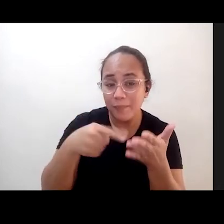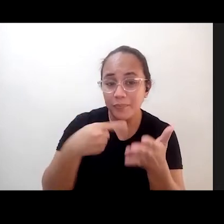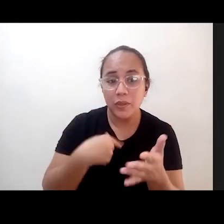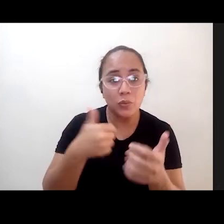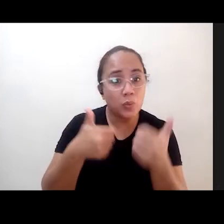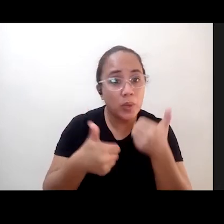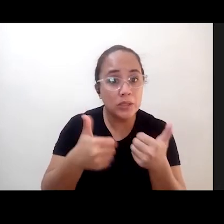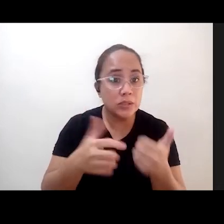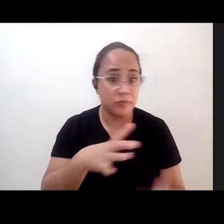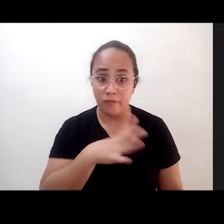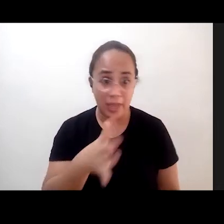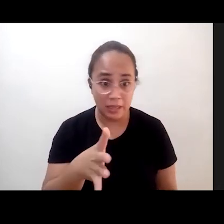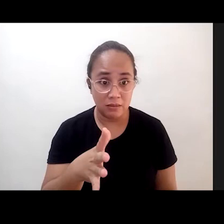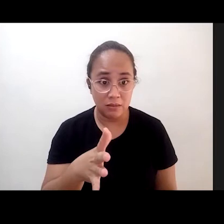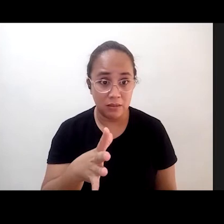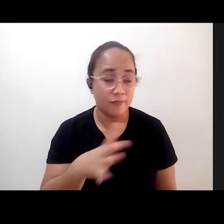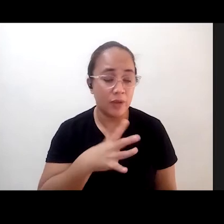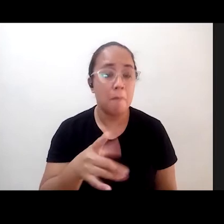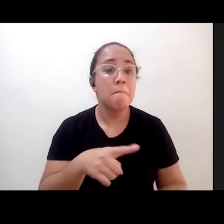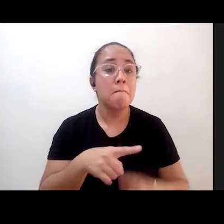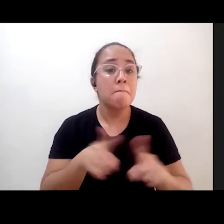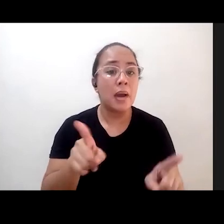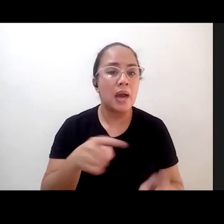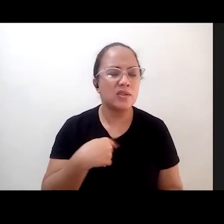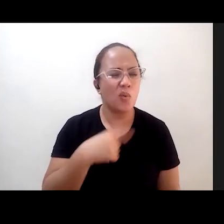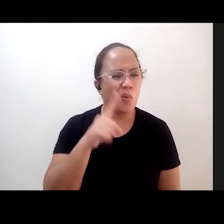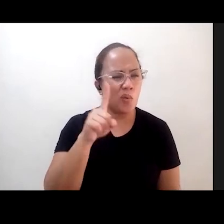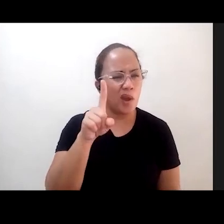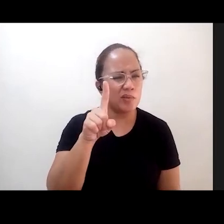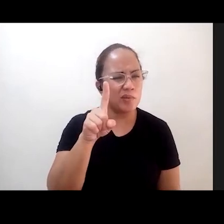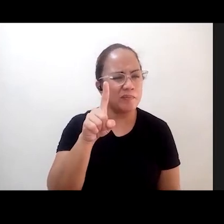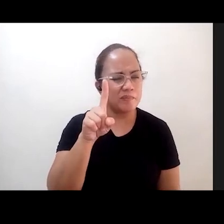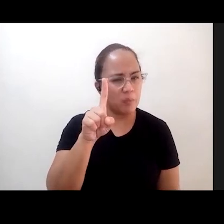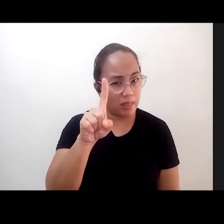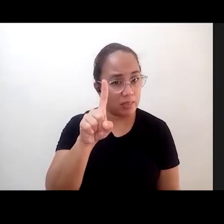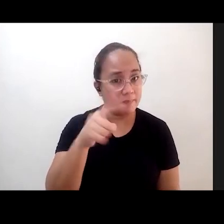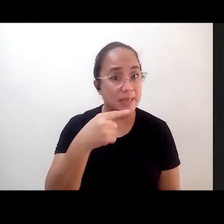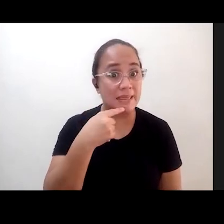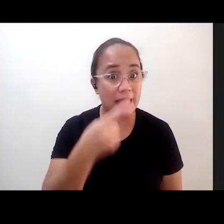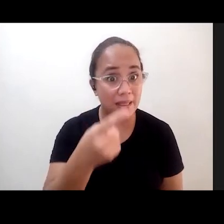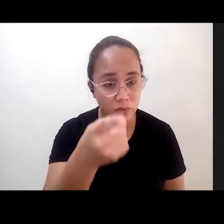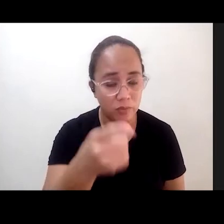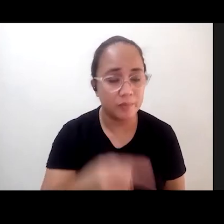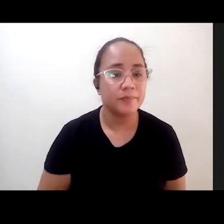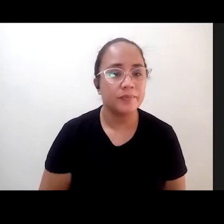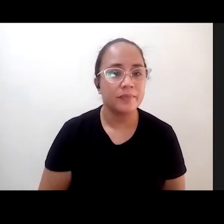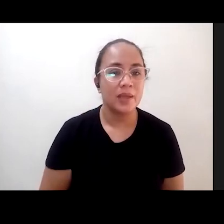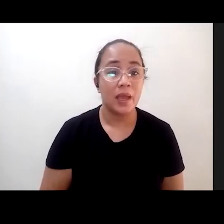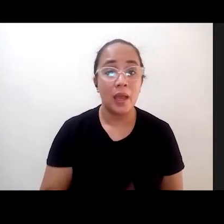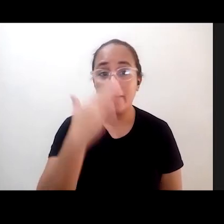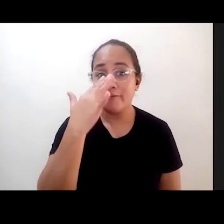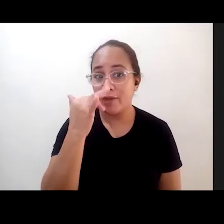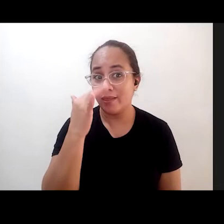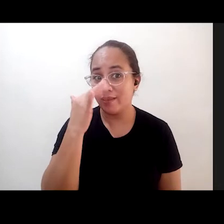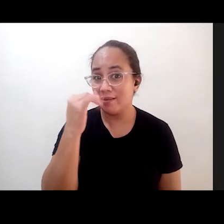fine. But I do have one thing to tell you. Very funny story.